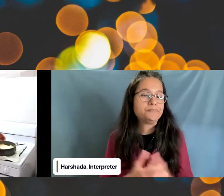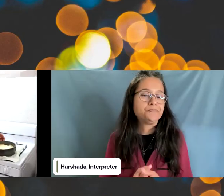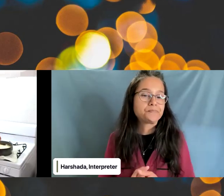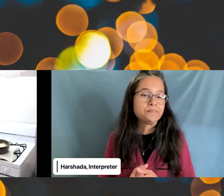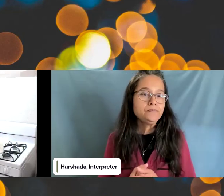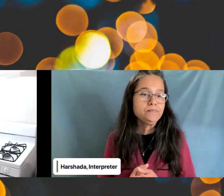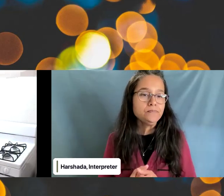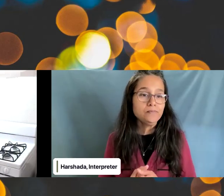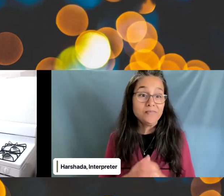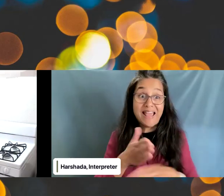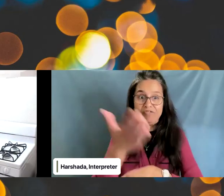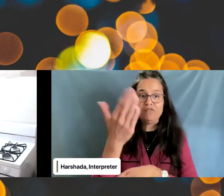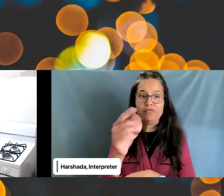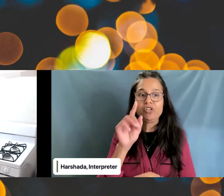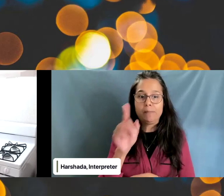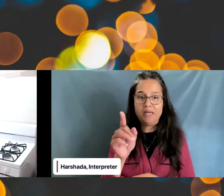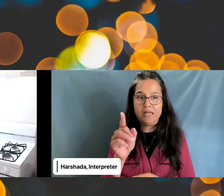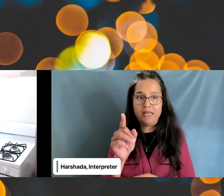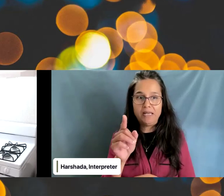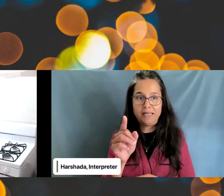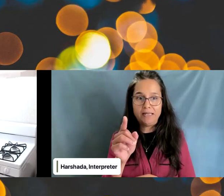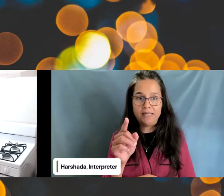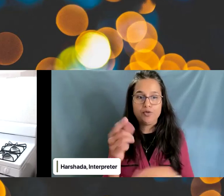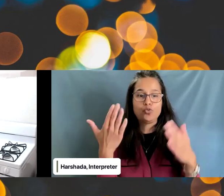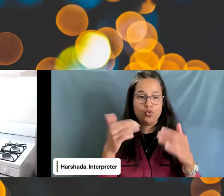After 15 minutes of this cooling down,